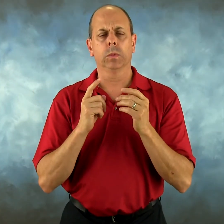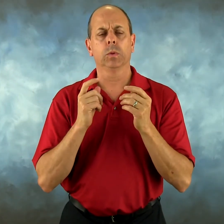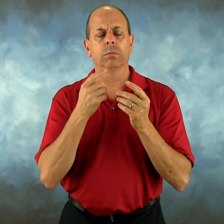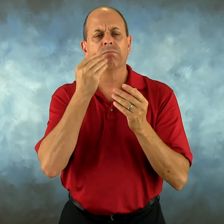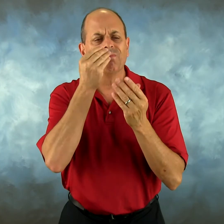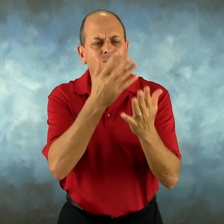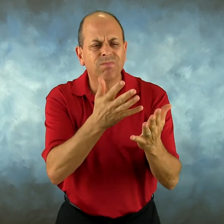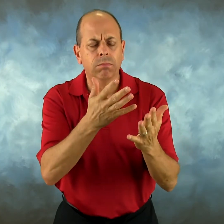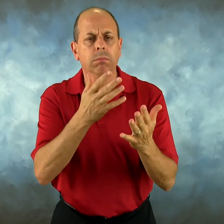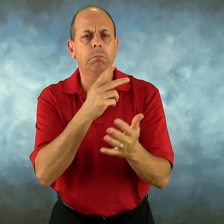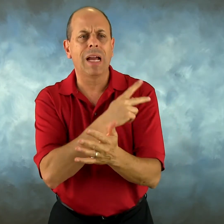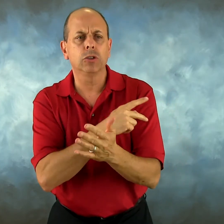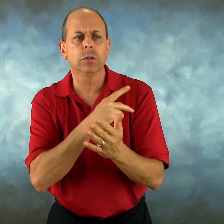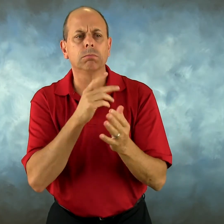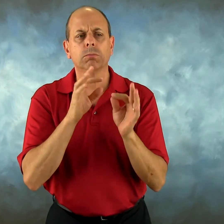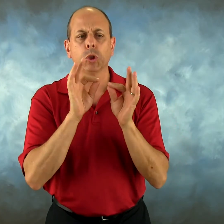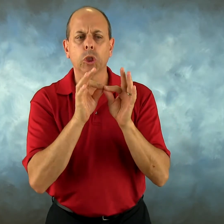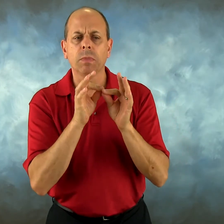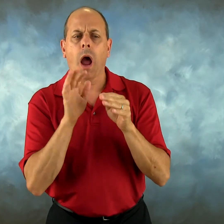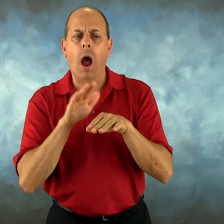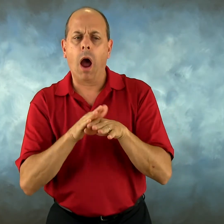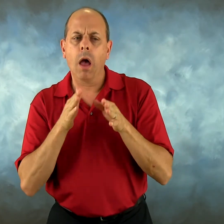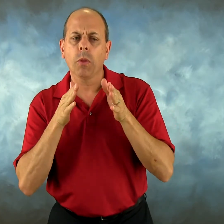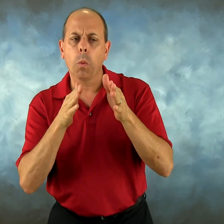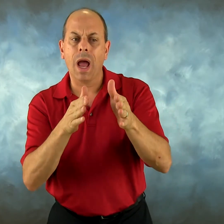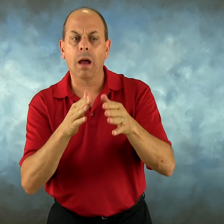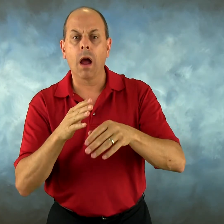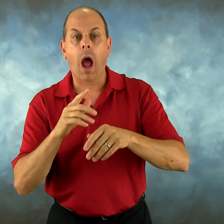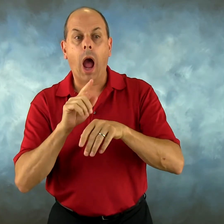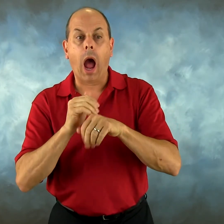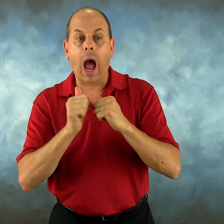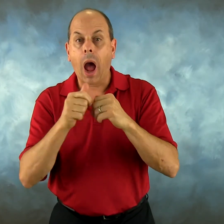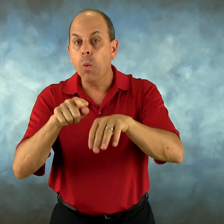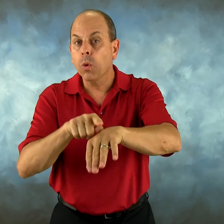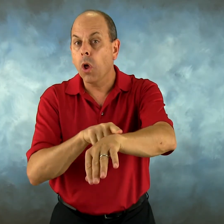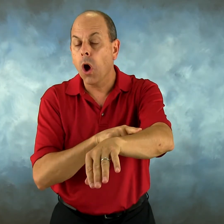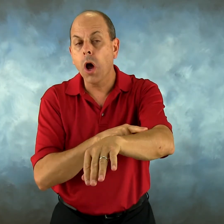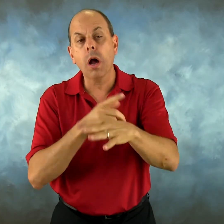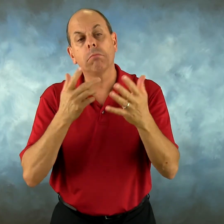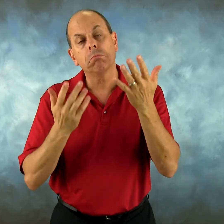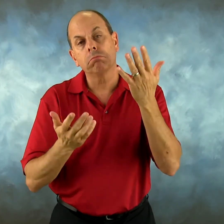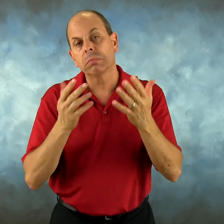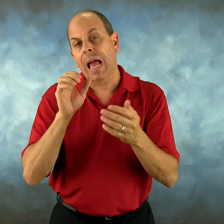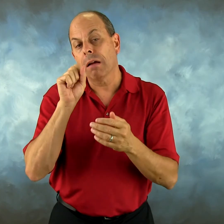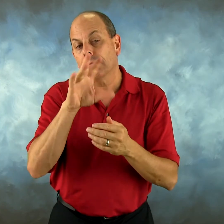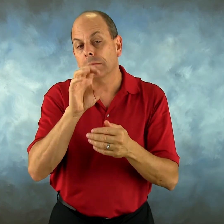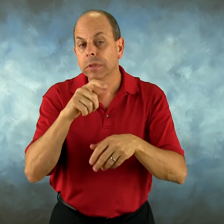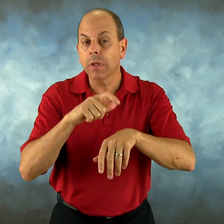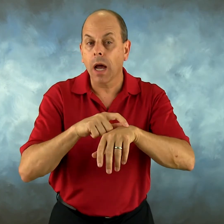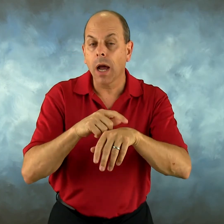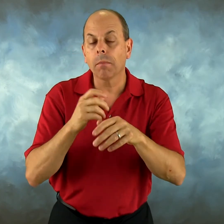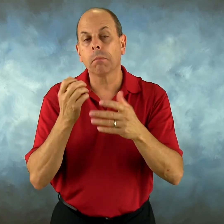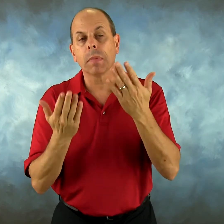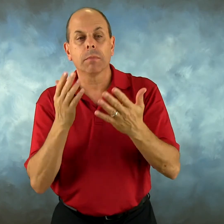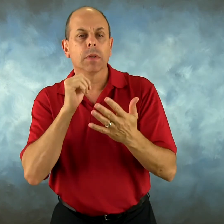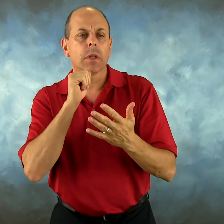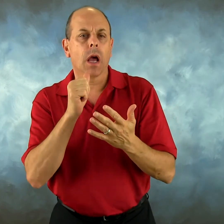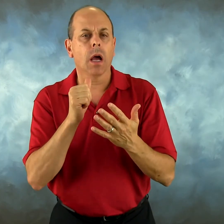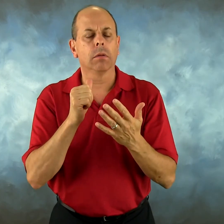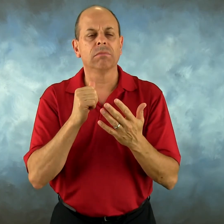If an interpreter isn't quite there yet, it's important for you to let the deaf patient know how long